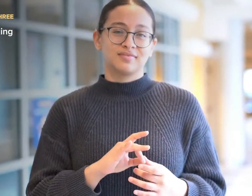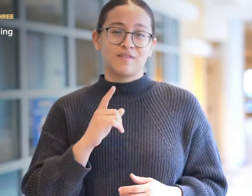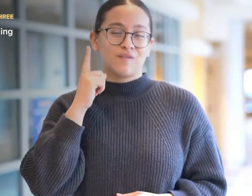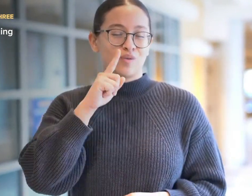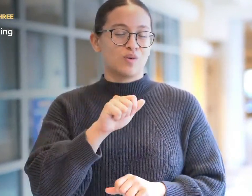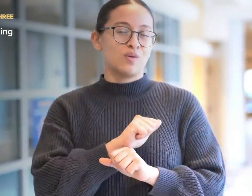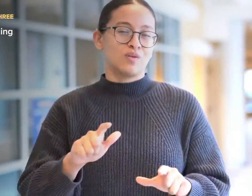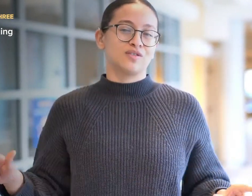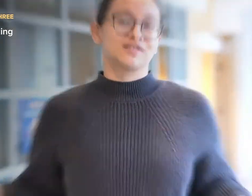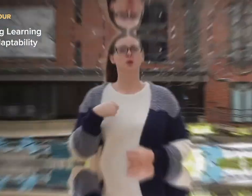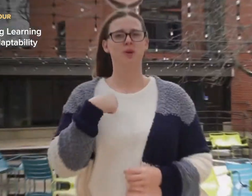all.